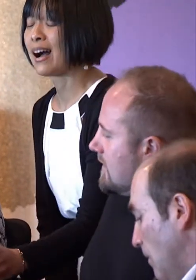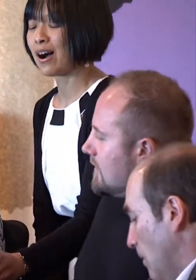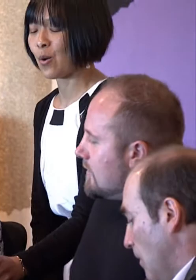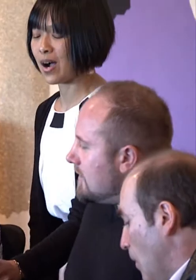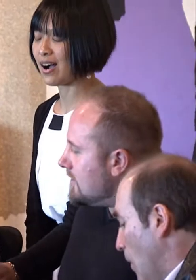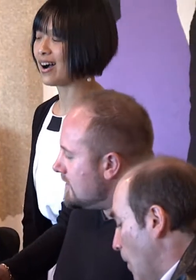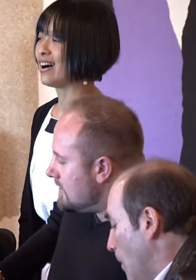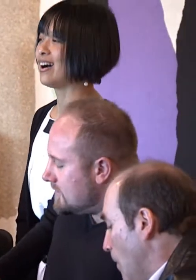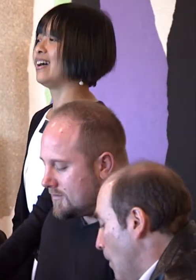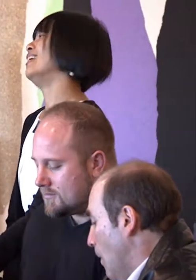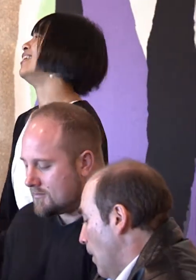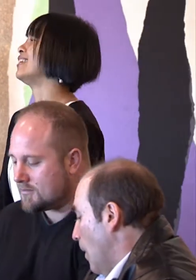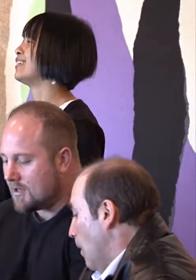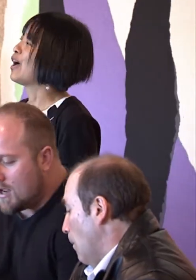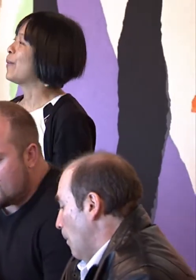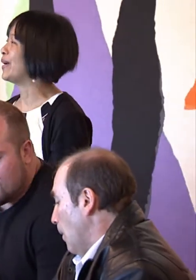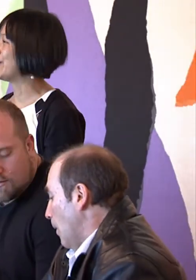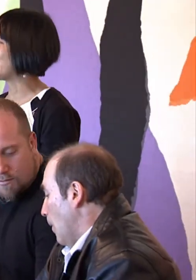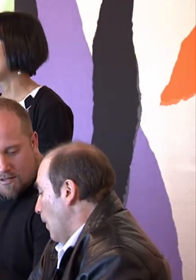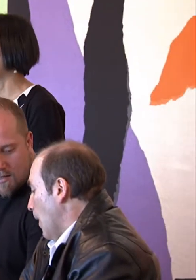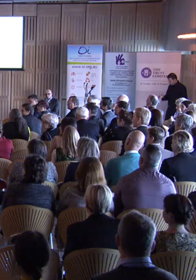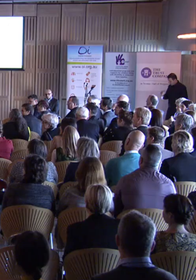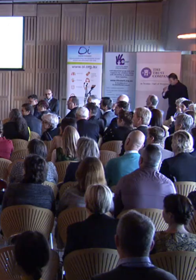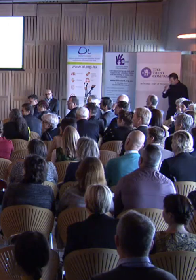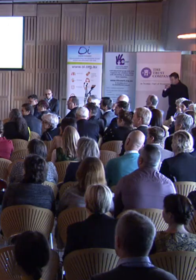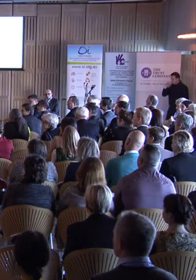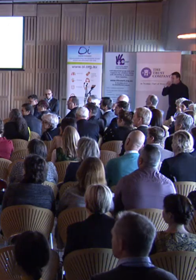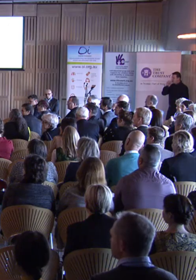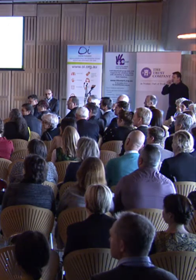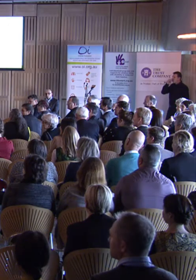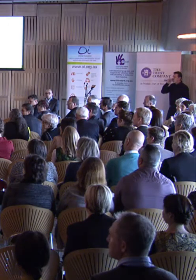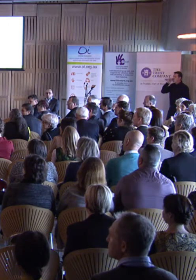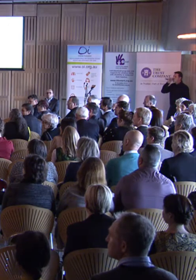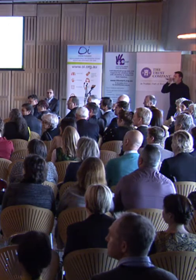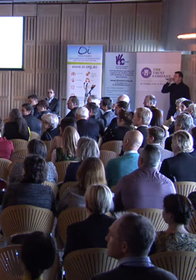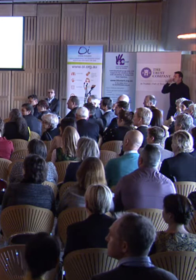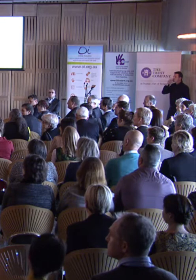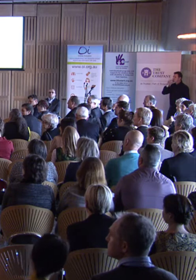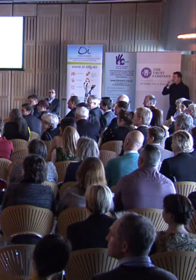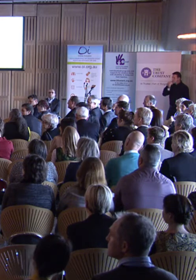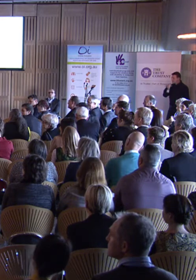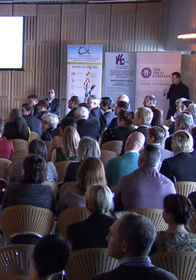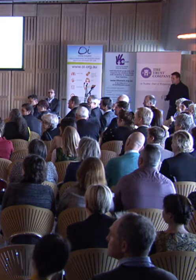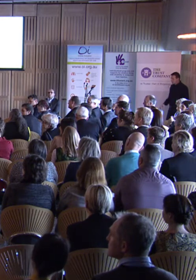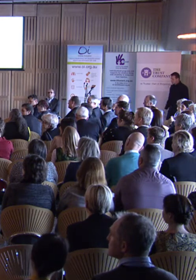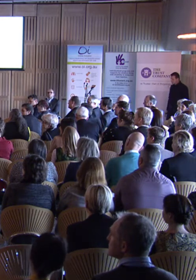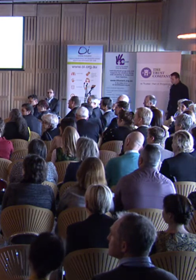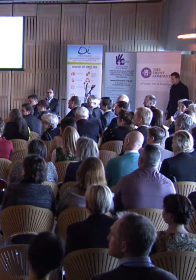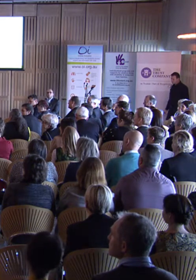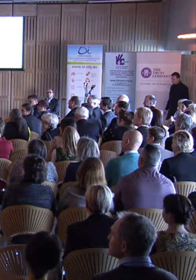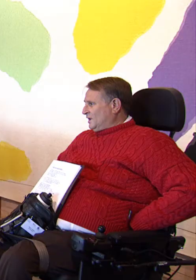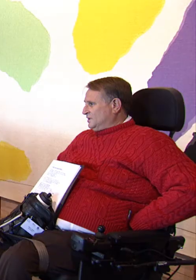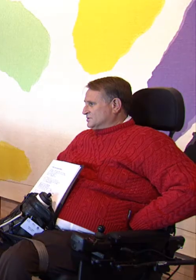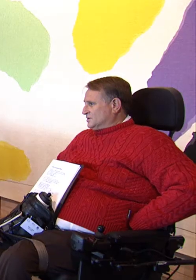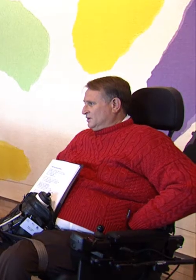We are one, but we are many, and from all